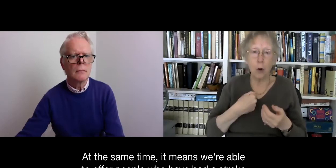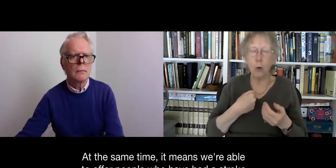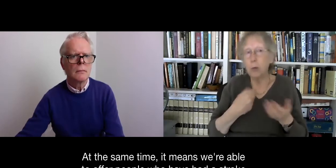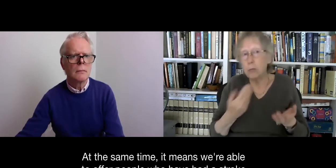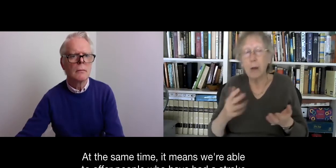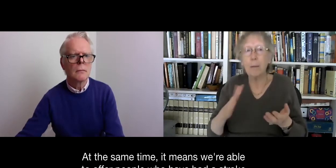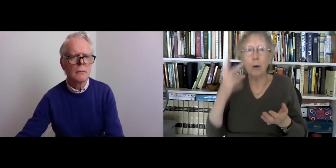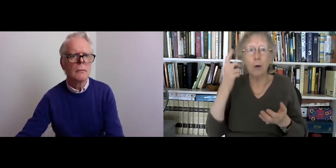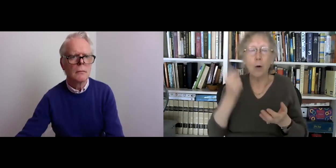had a stroke,